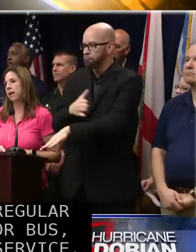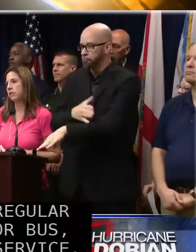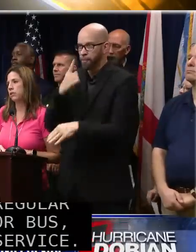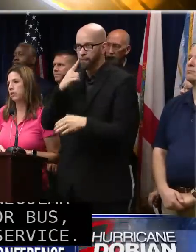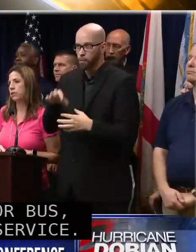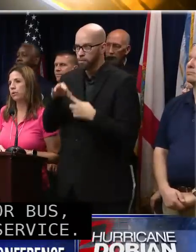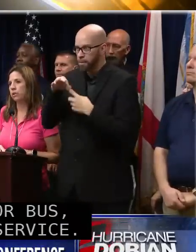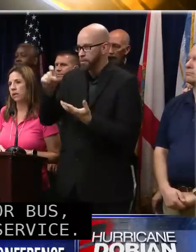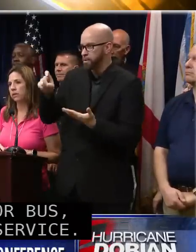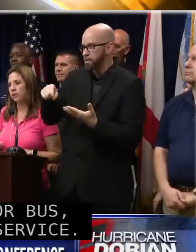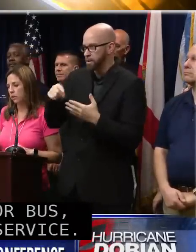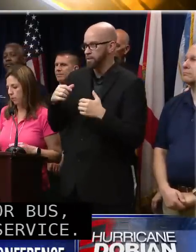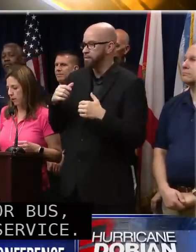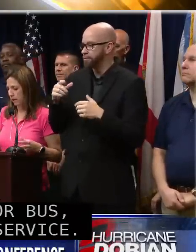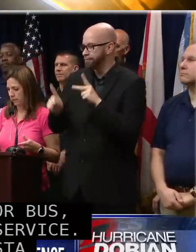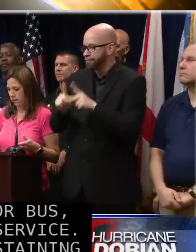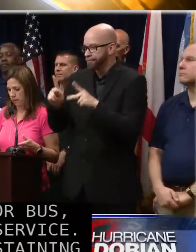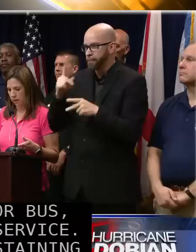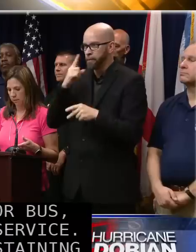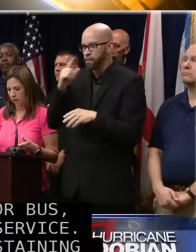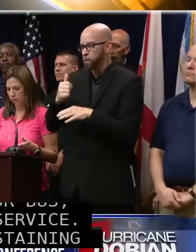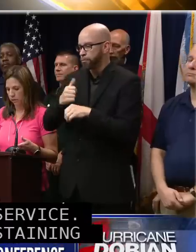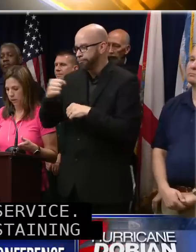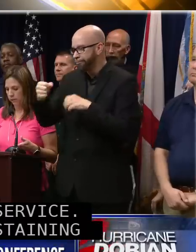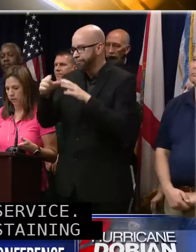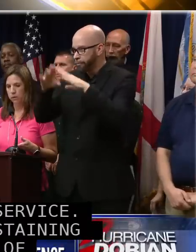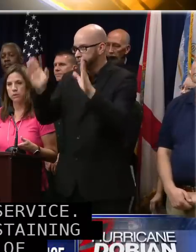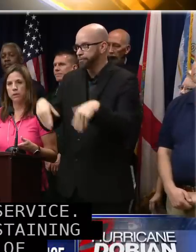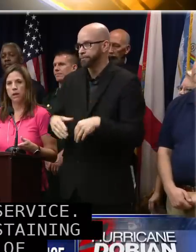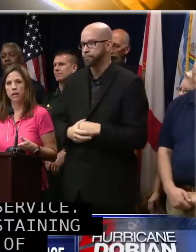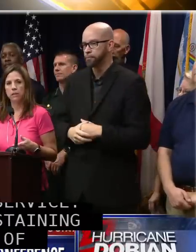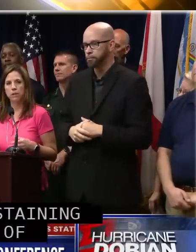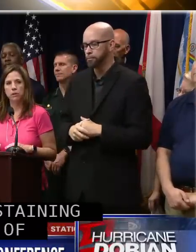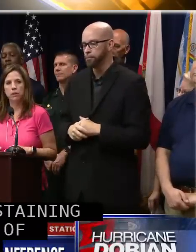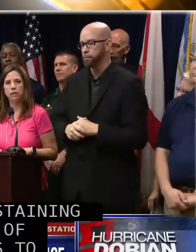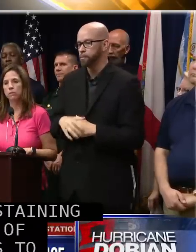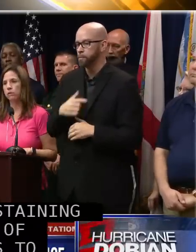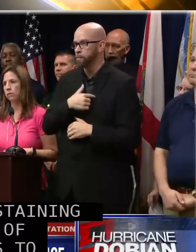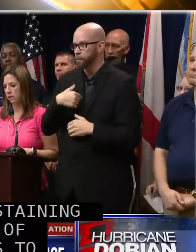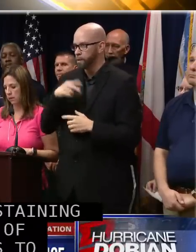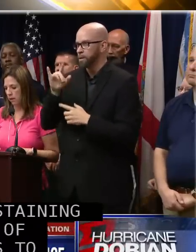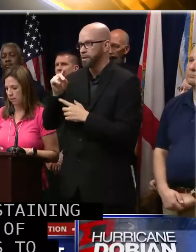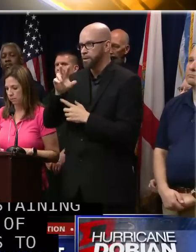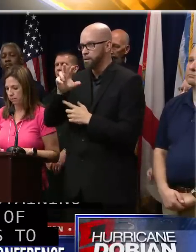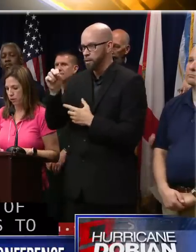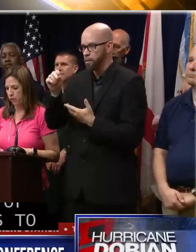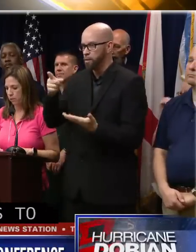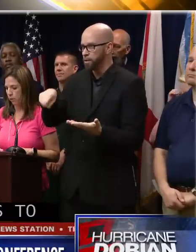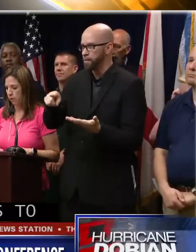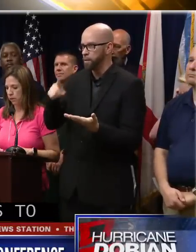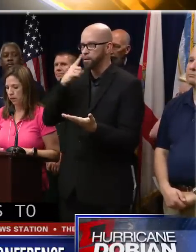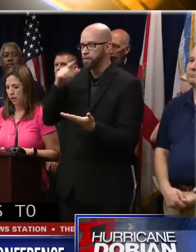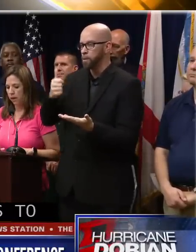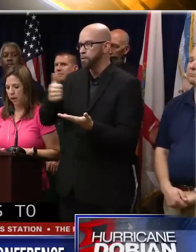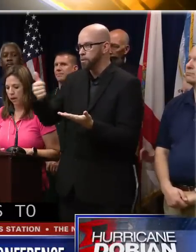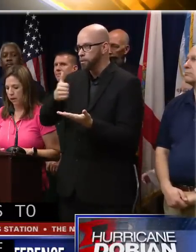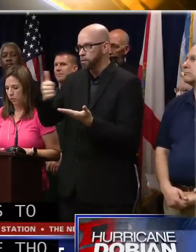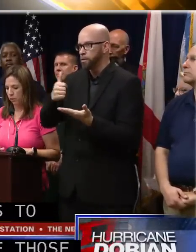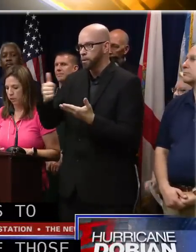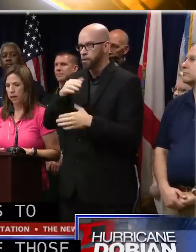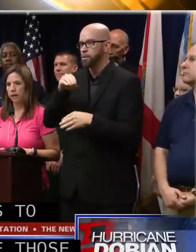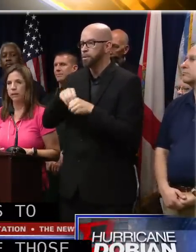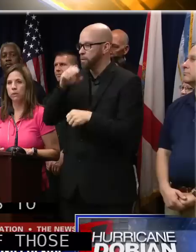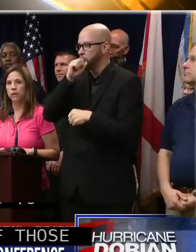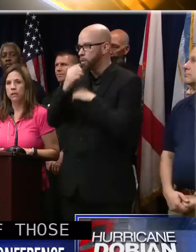needs passengers to shelters. We have done about 30 of those special needs movements, transports